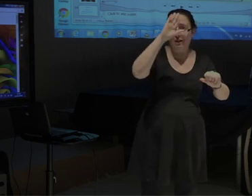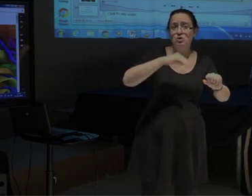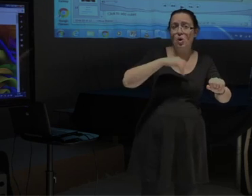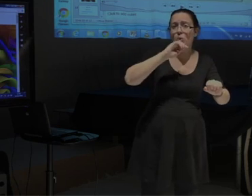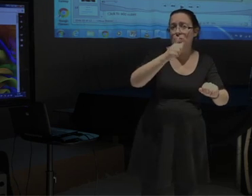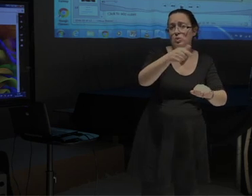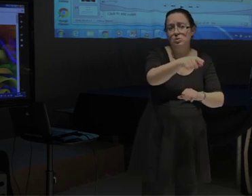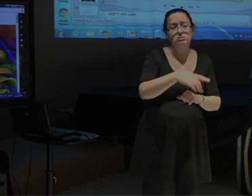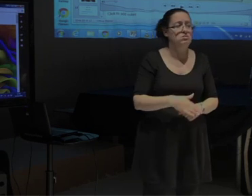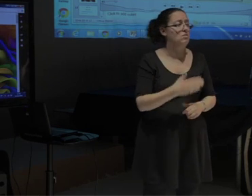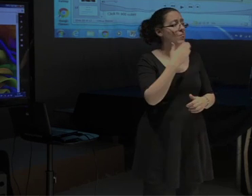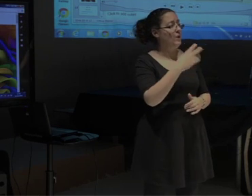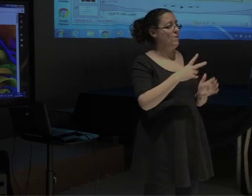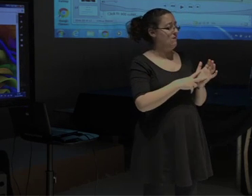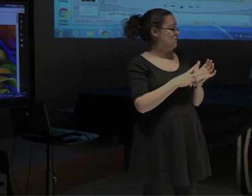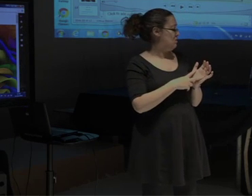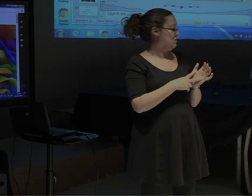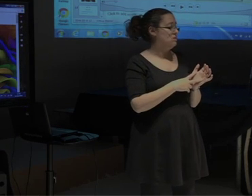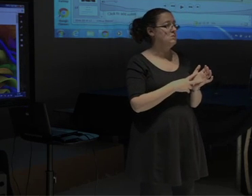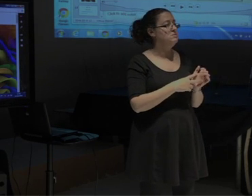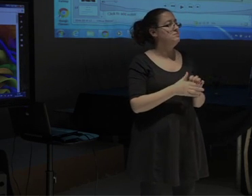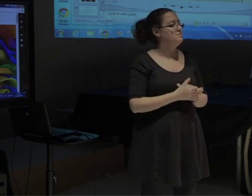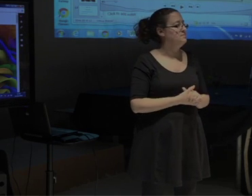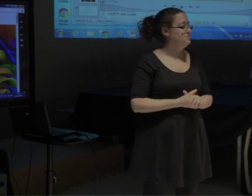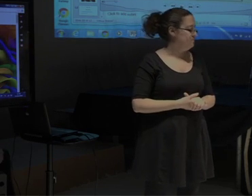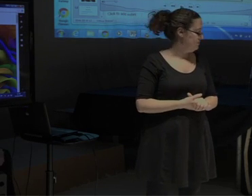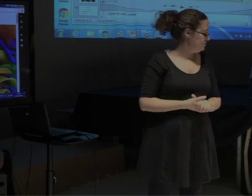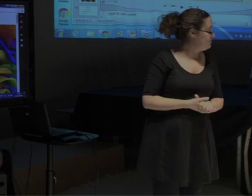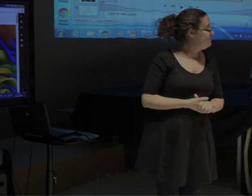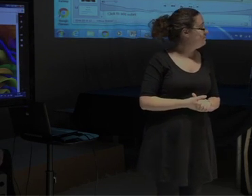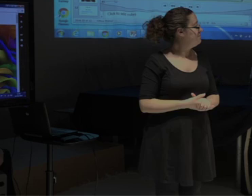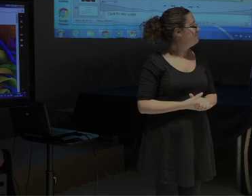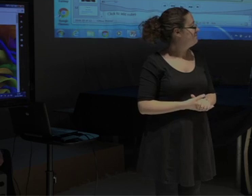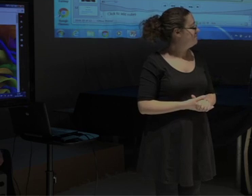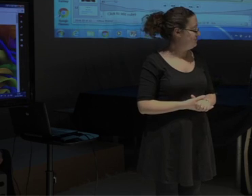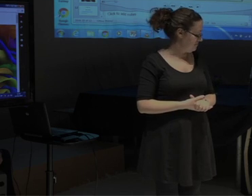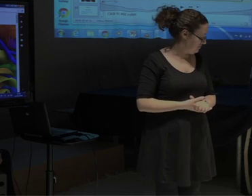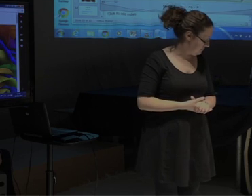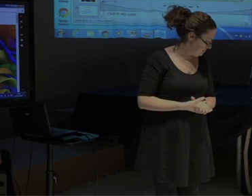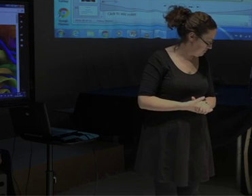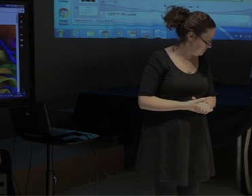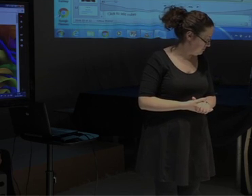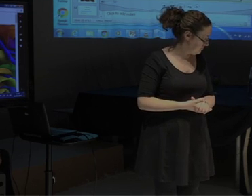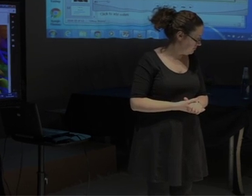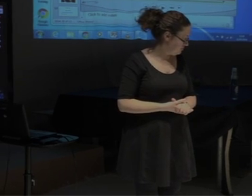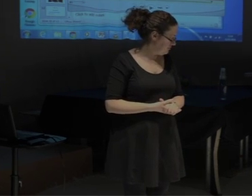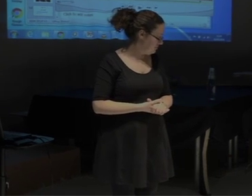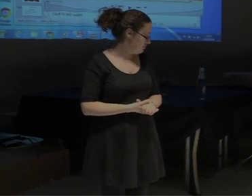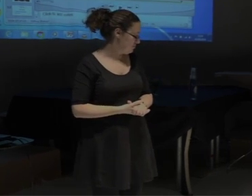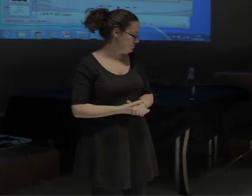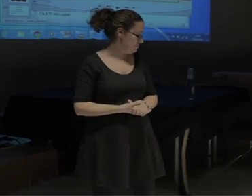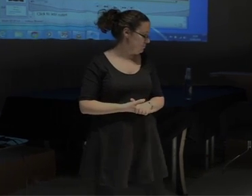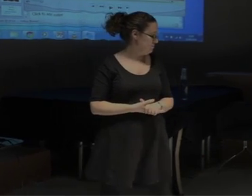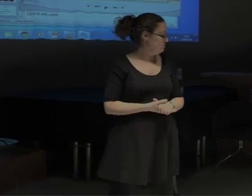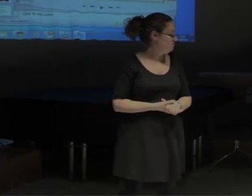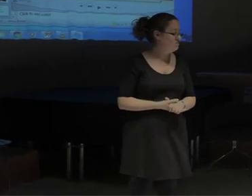you very much indeed, Vivian. Is these your glasses? Yeah. Otherwise I might sit on them. Okay. So I just want to kind of